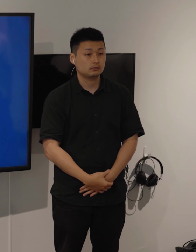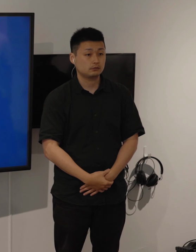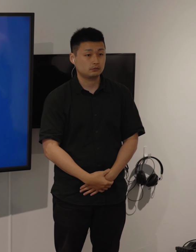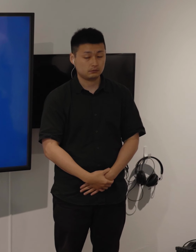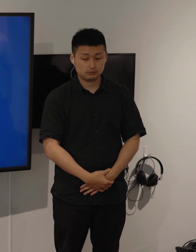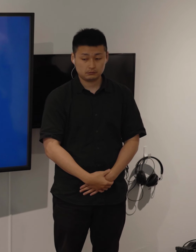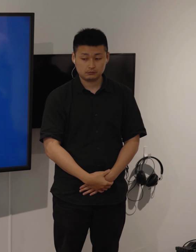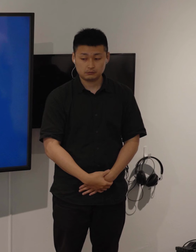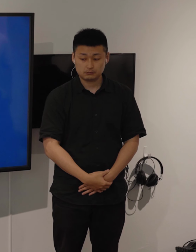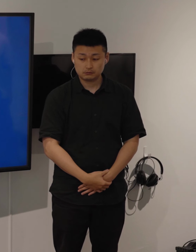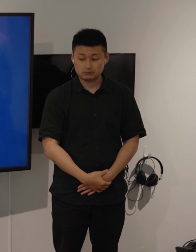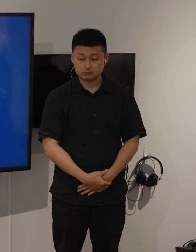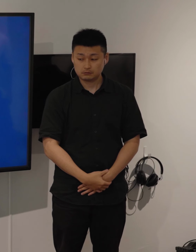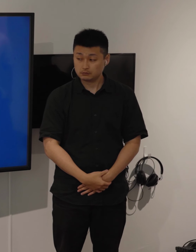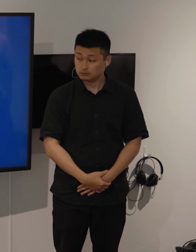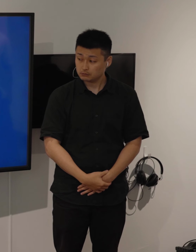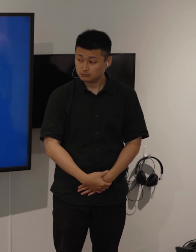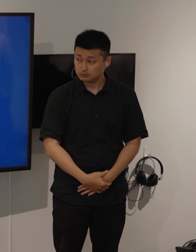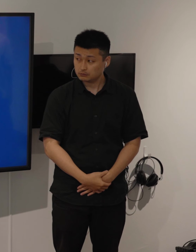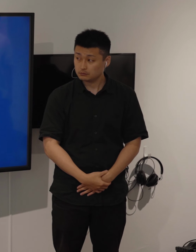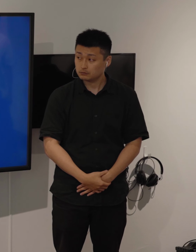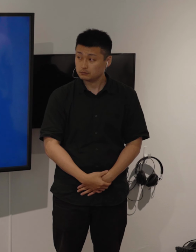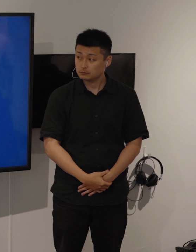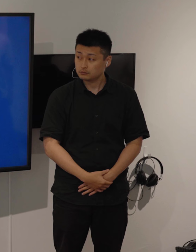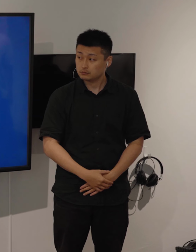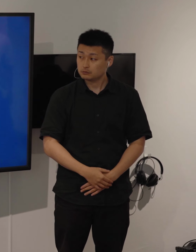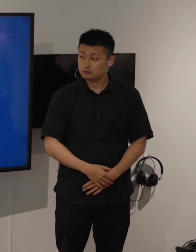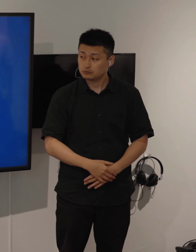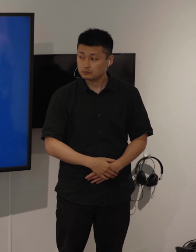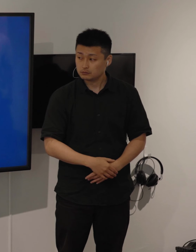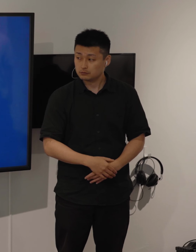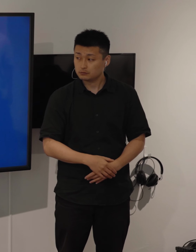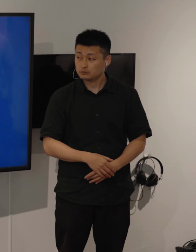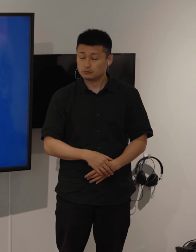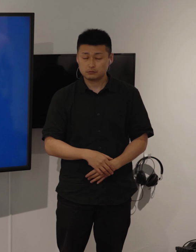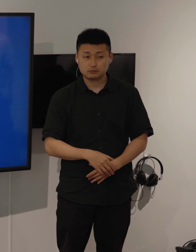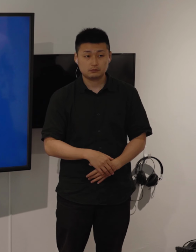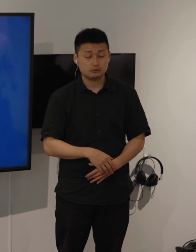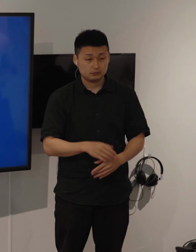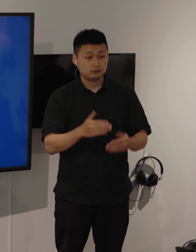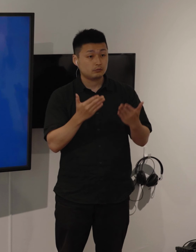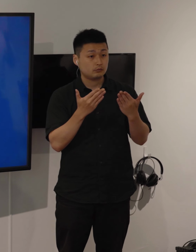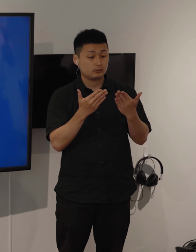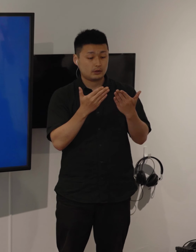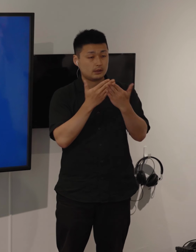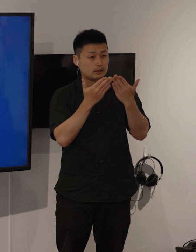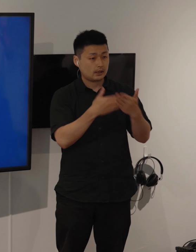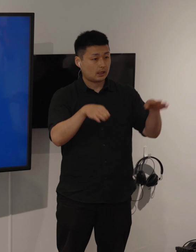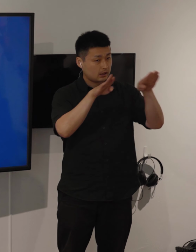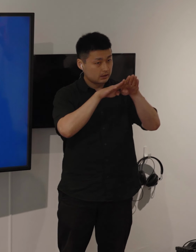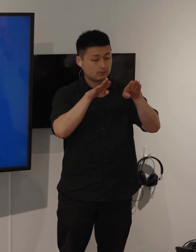the UK on a creative access toolkit about how galleries and museums can better work with and support deaf, disabled